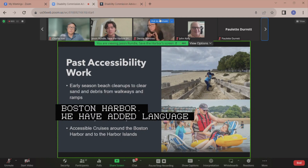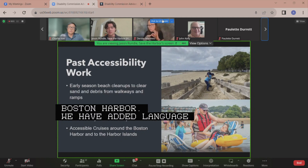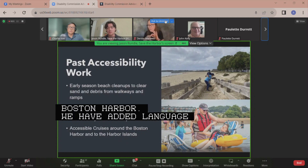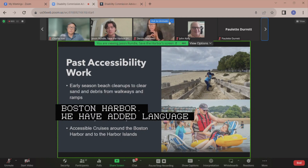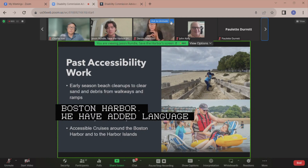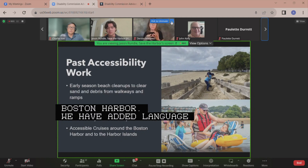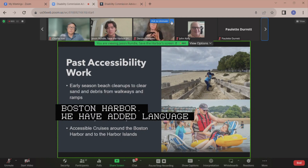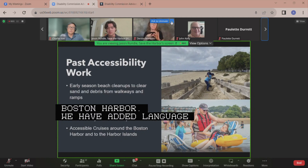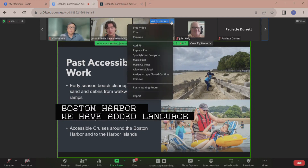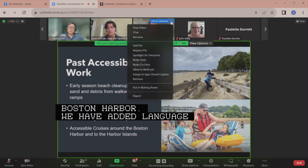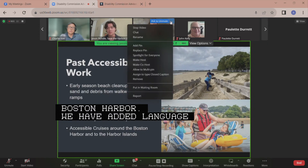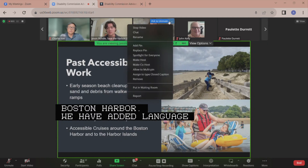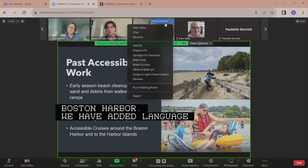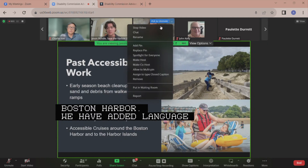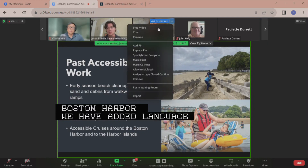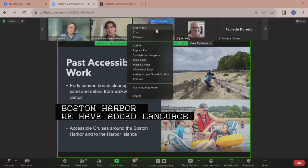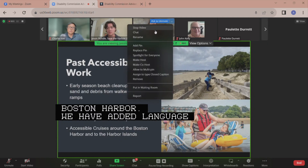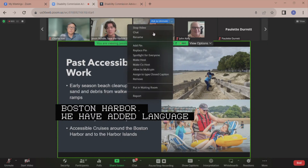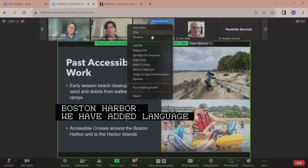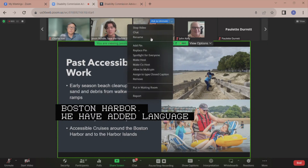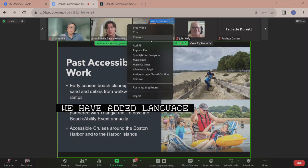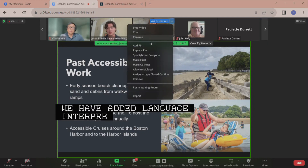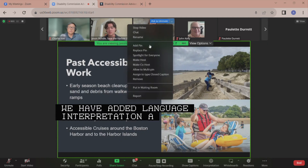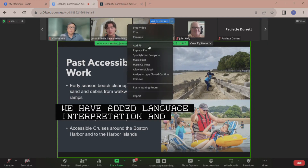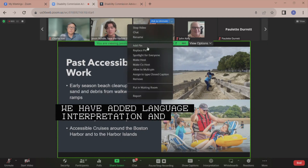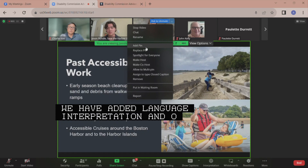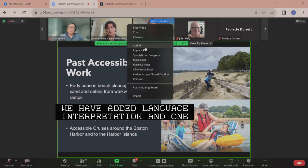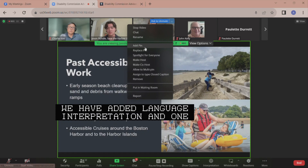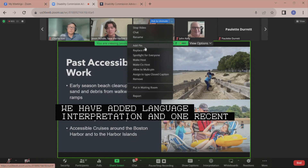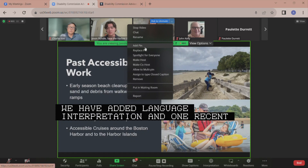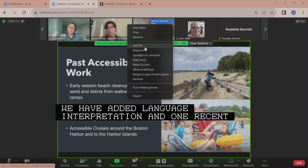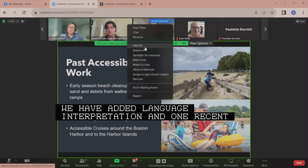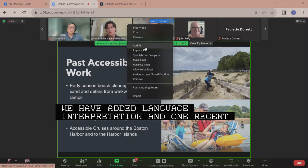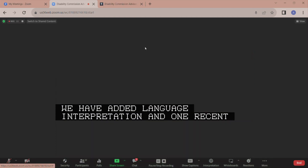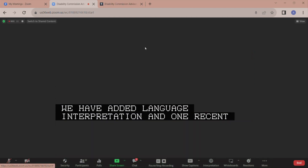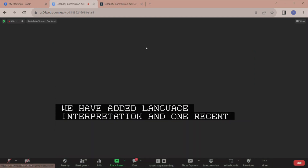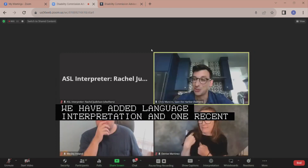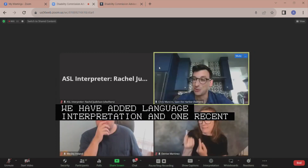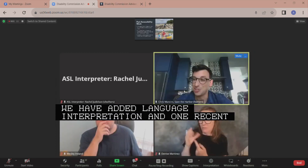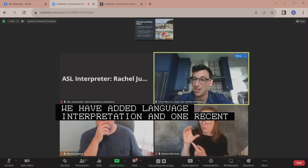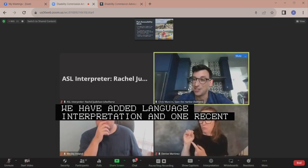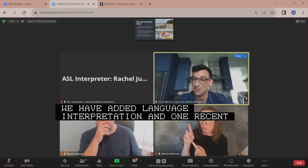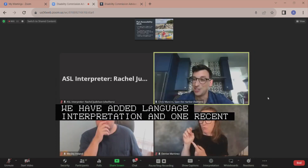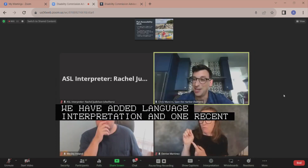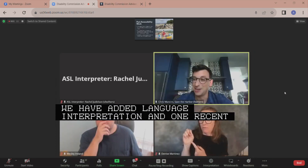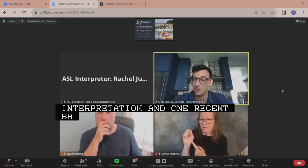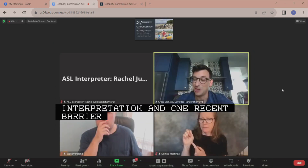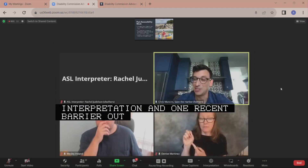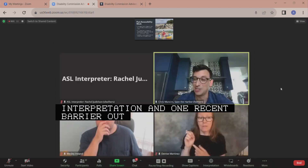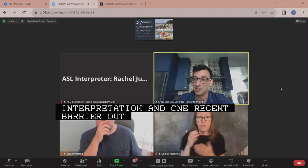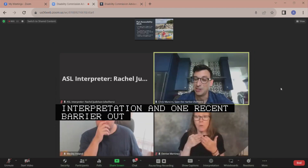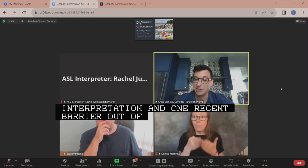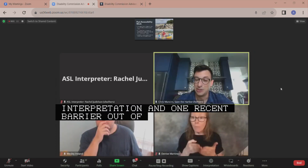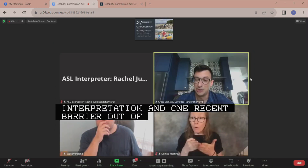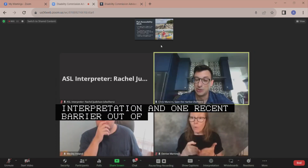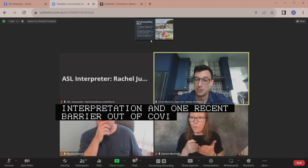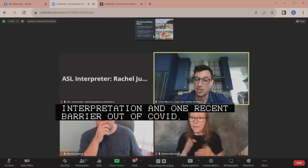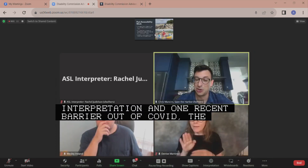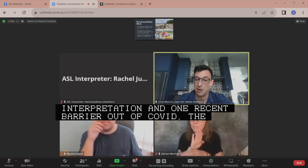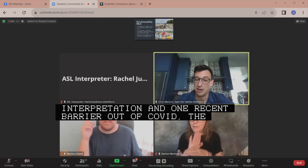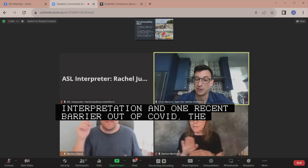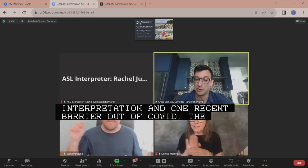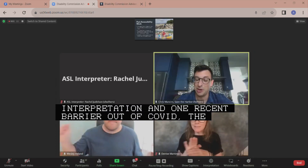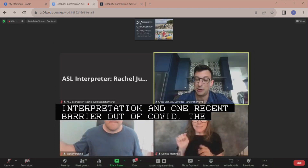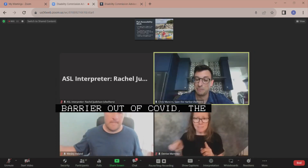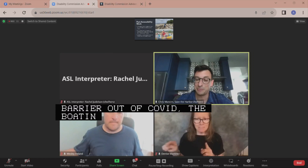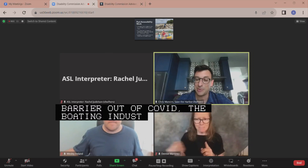One recent barrier we've seen, though, after COVID, the boating industry changed and we had to